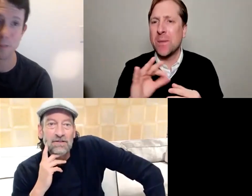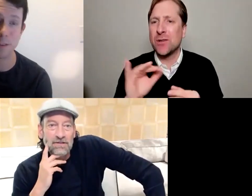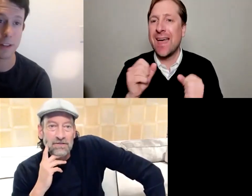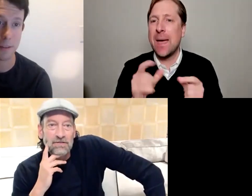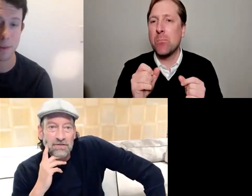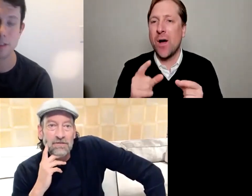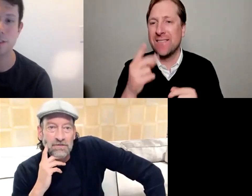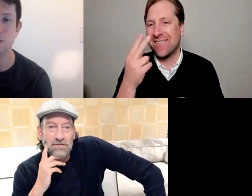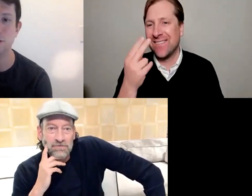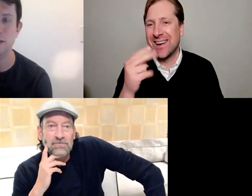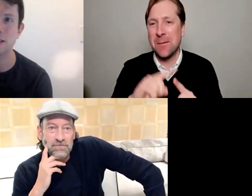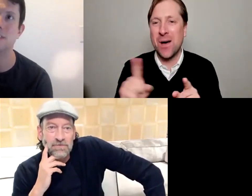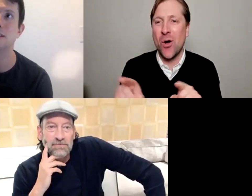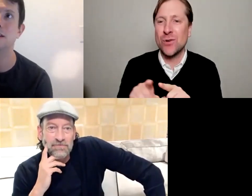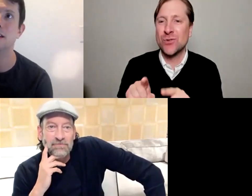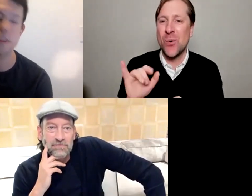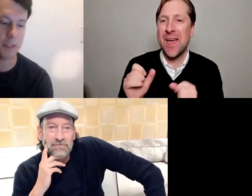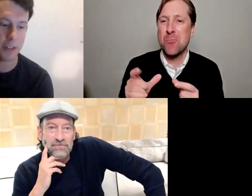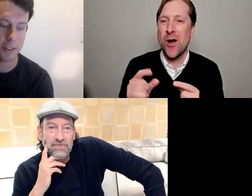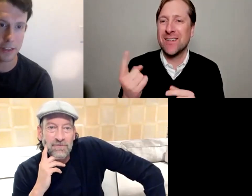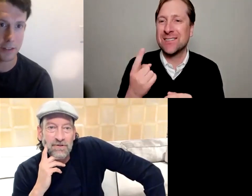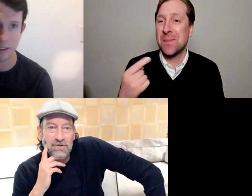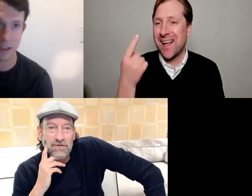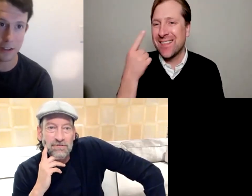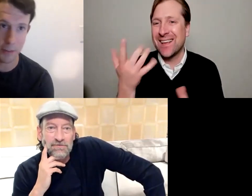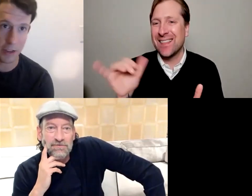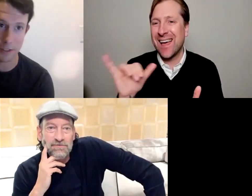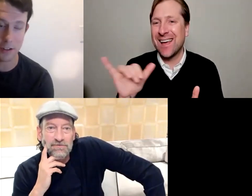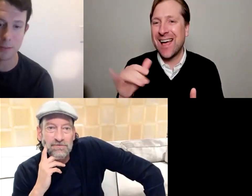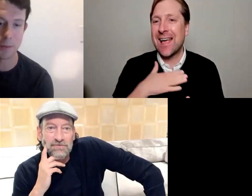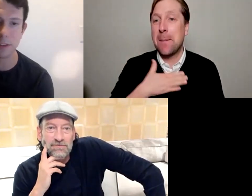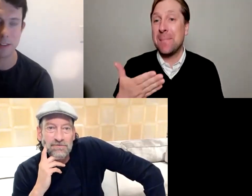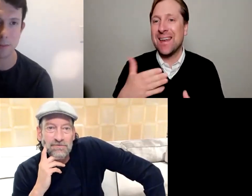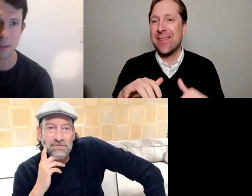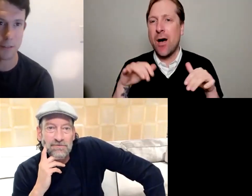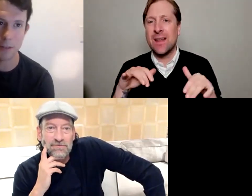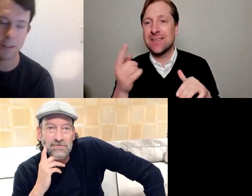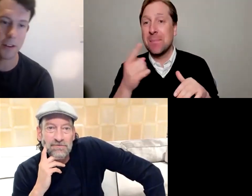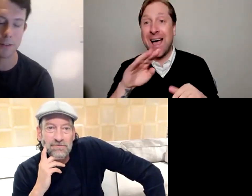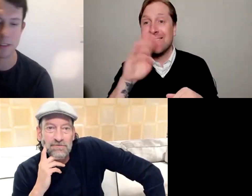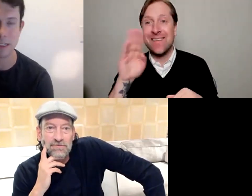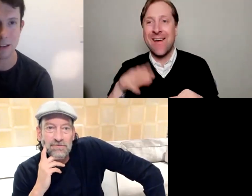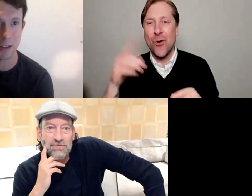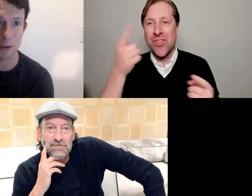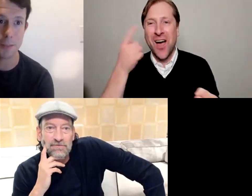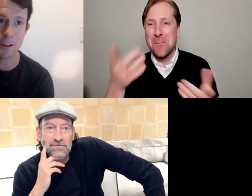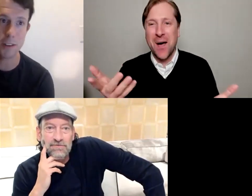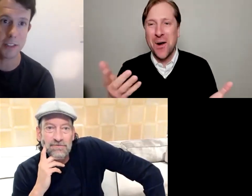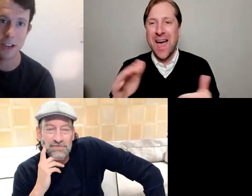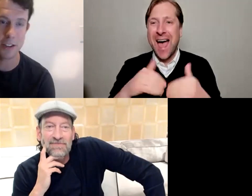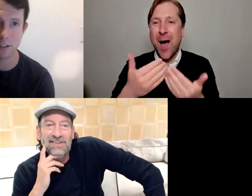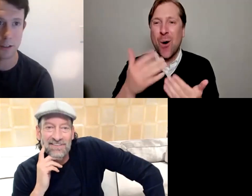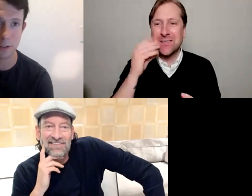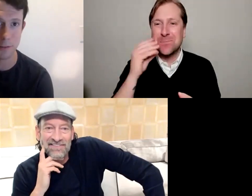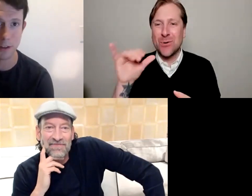is so funny. But it's also it's something that I think, like, I could admit as an audience member, that's something I've never thought of as how an experience like